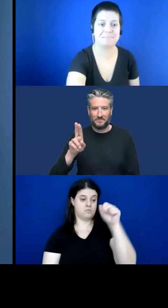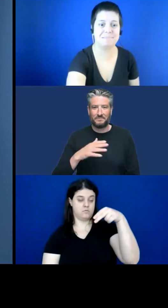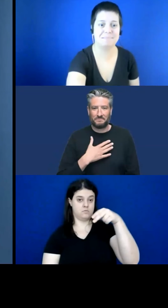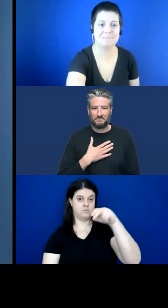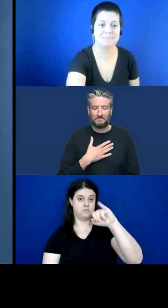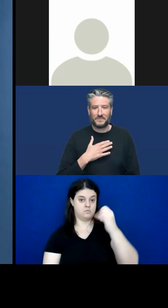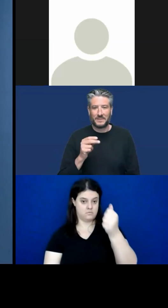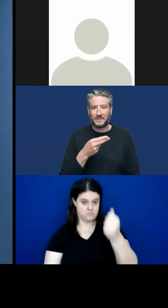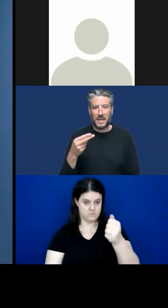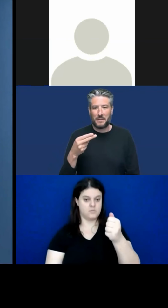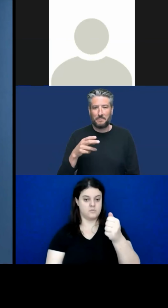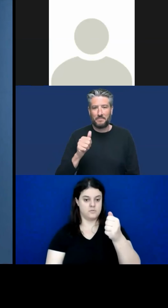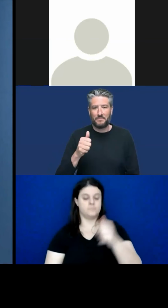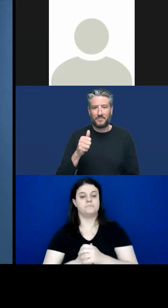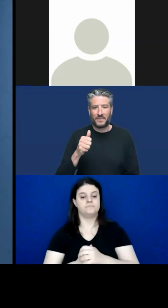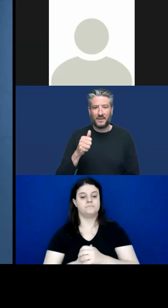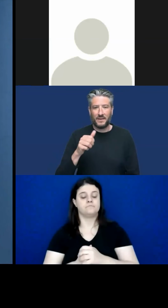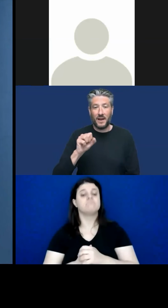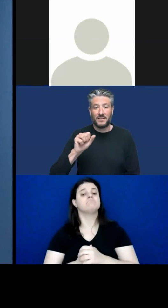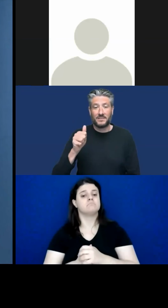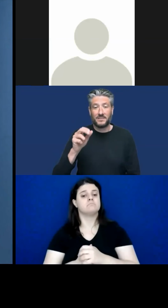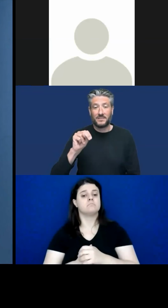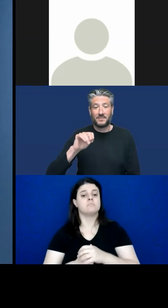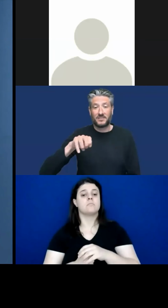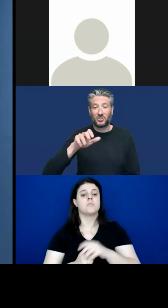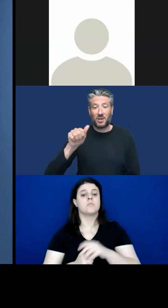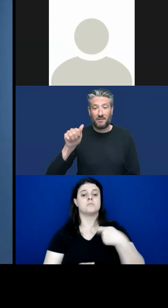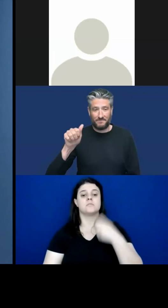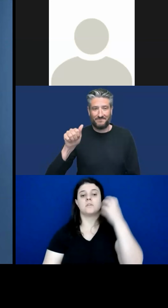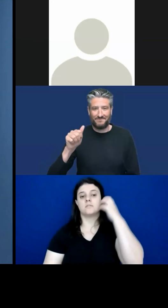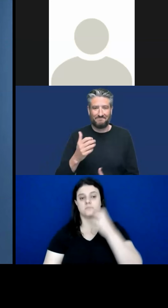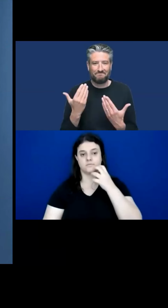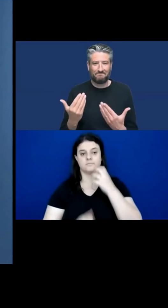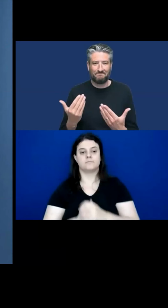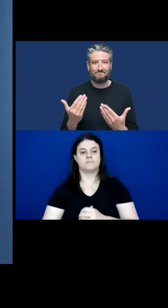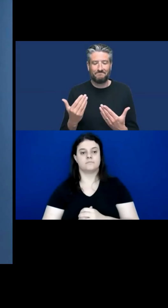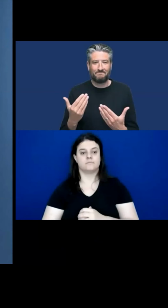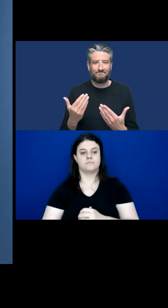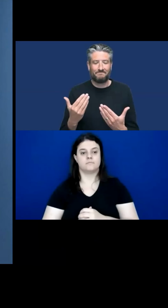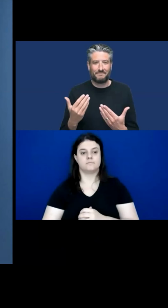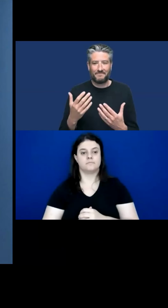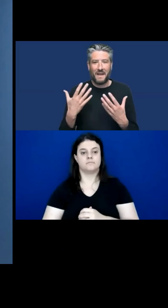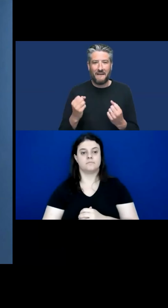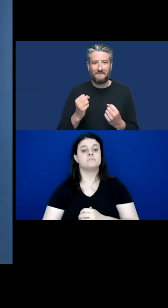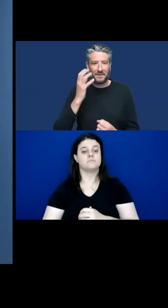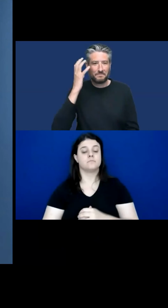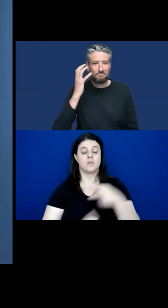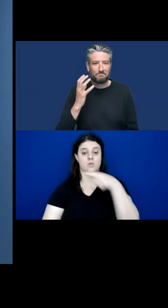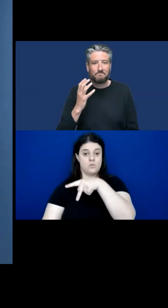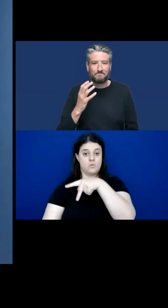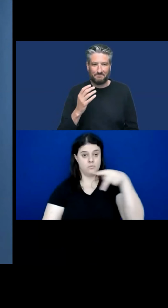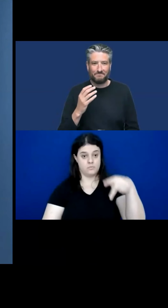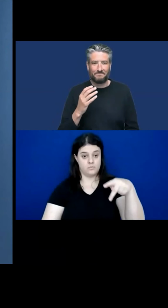Tarczay, and my sign name is like this, Sanja. I'm the president